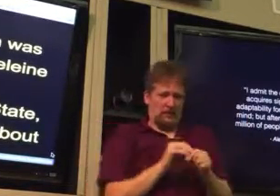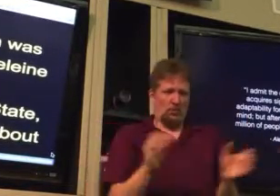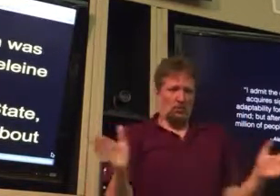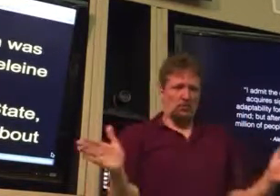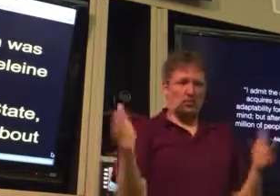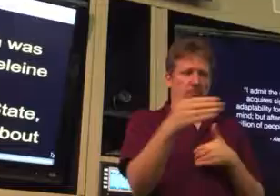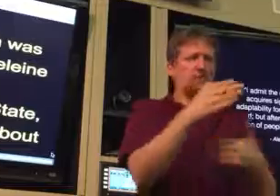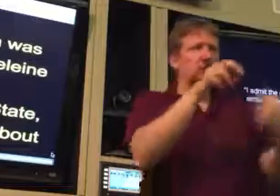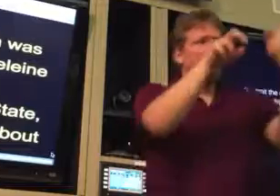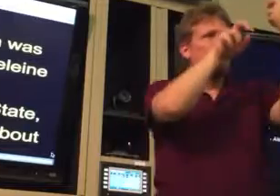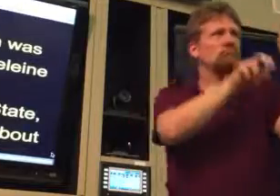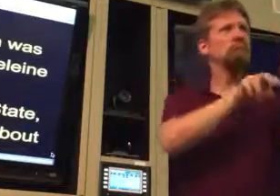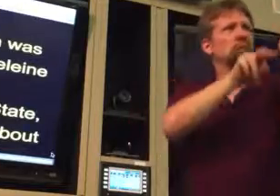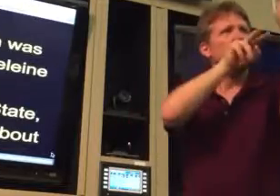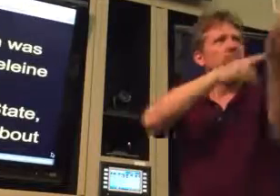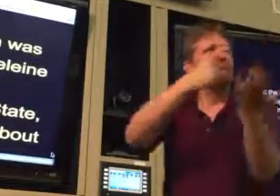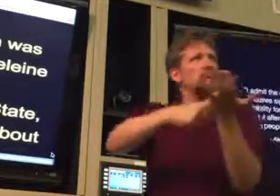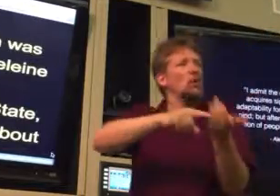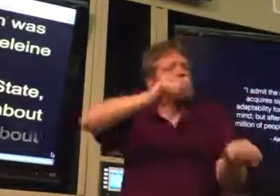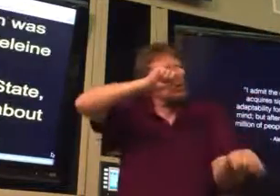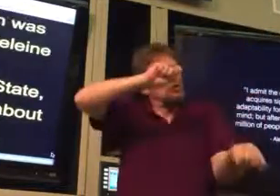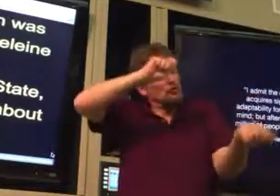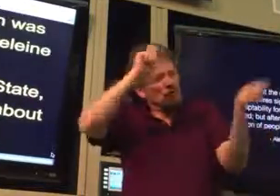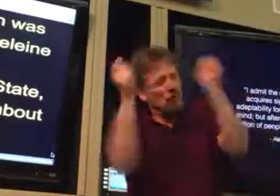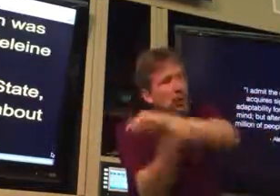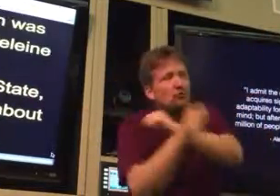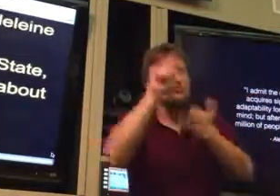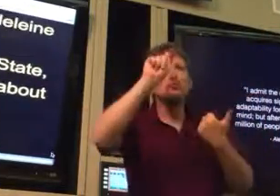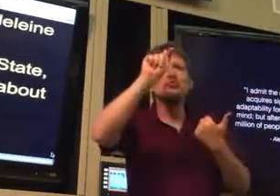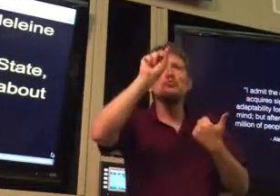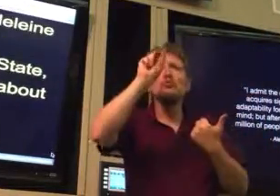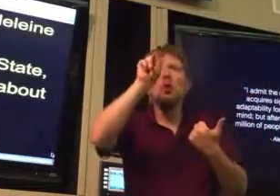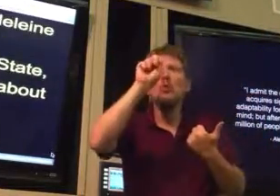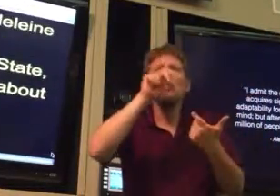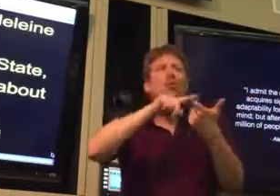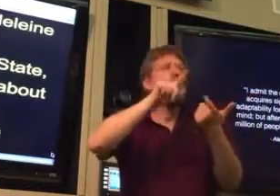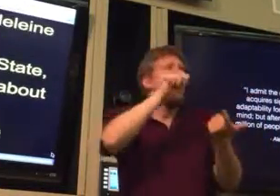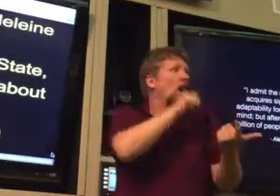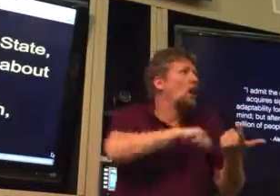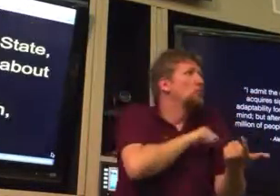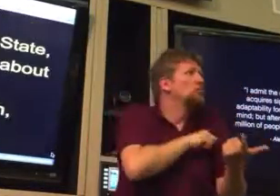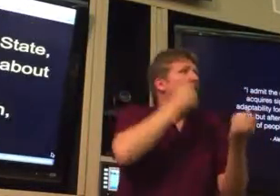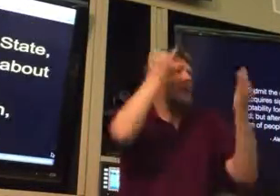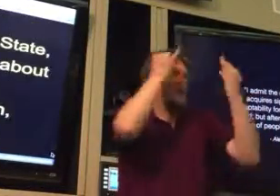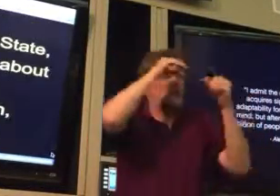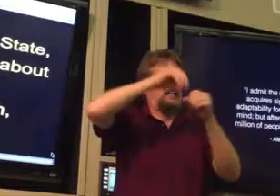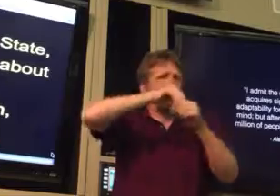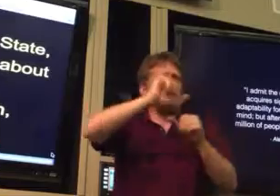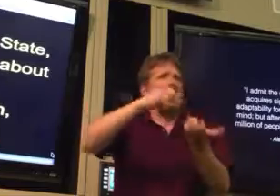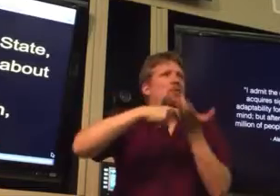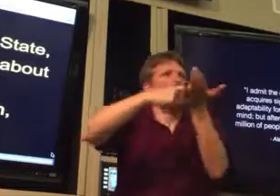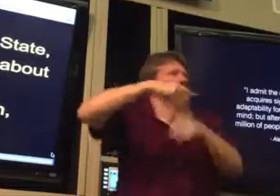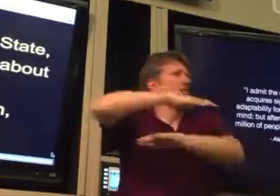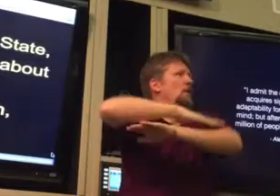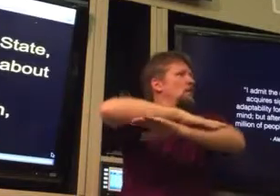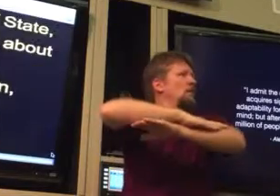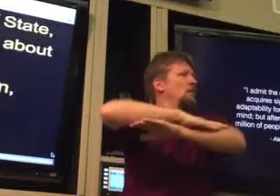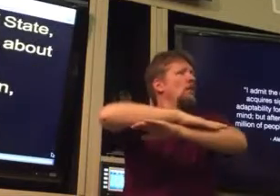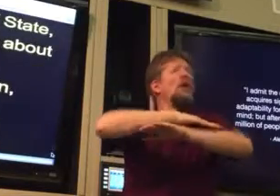Again, she's a female in a room debating and talking about these important issues in our world.